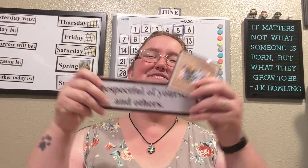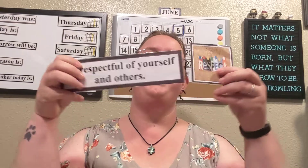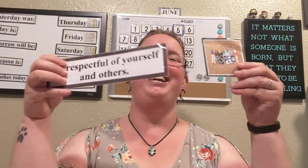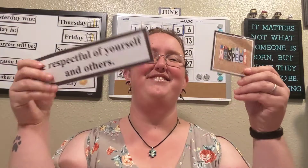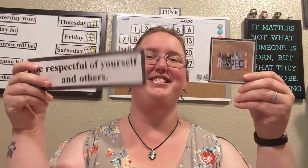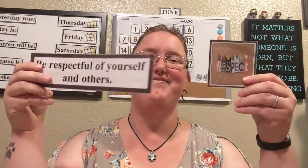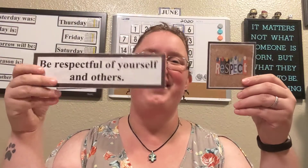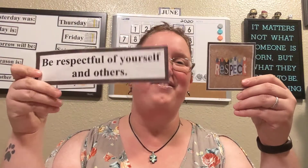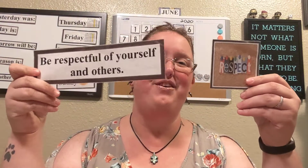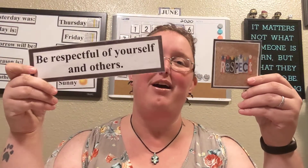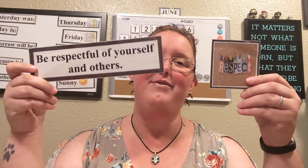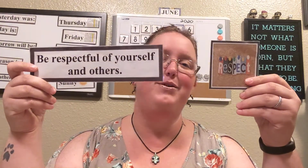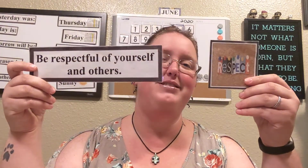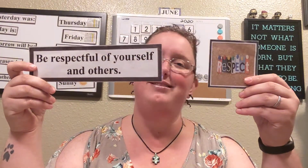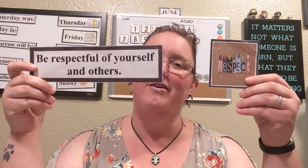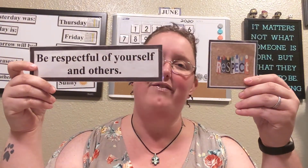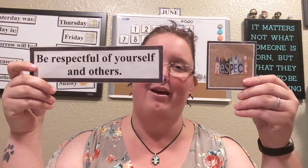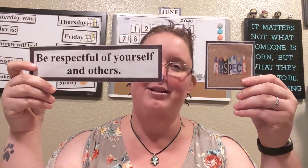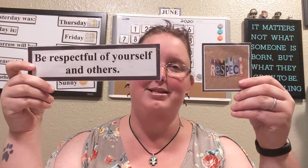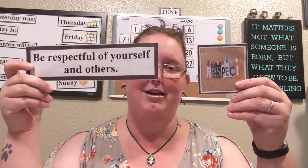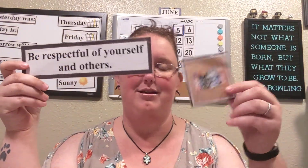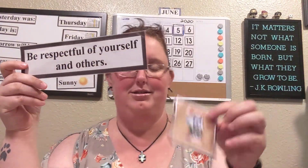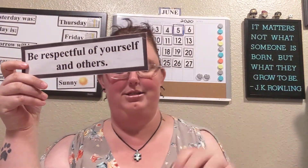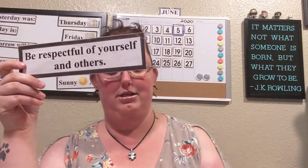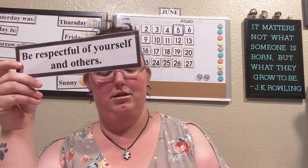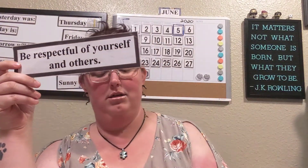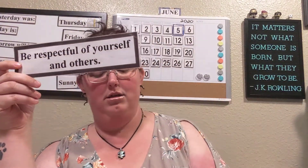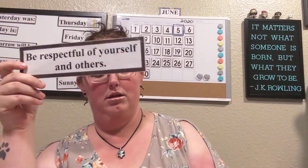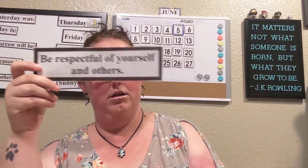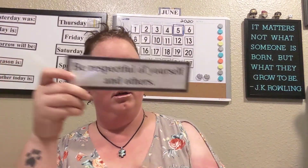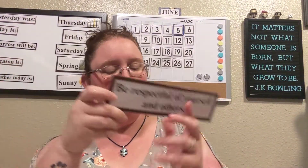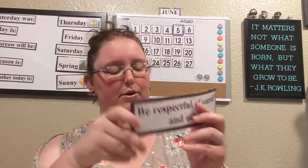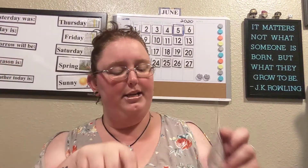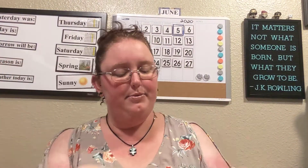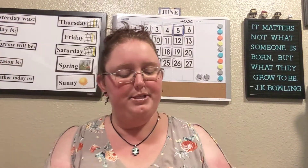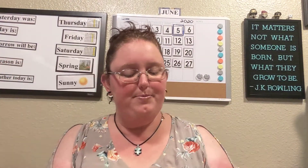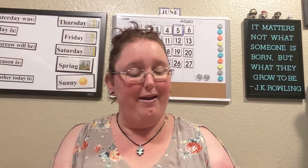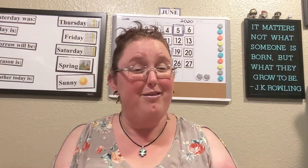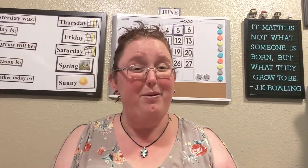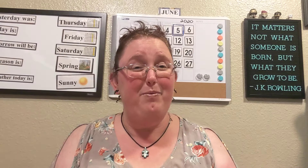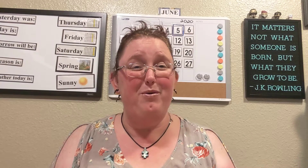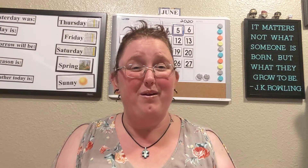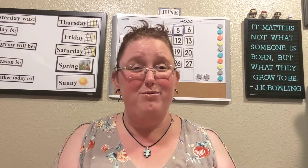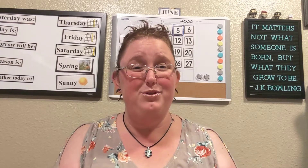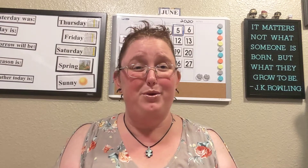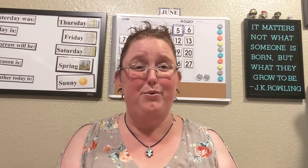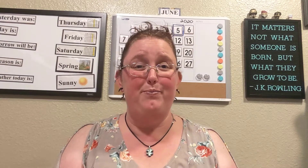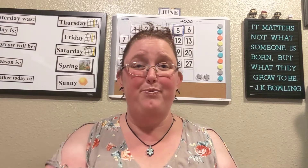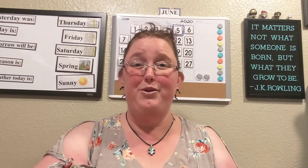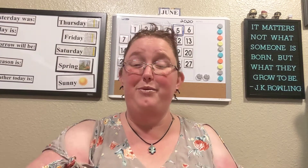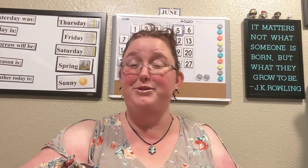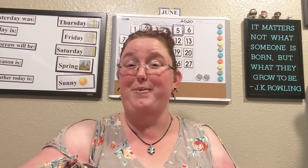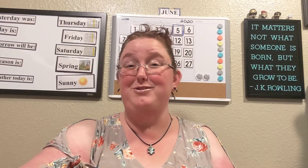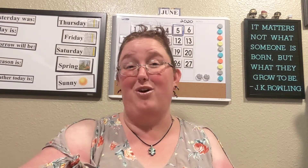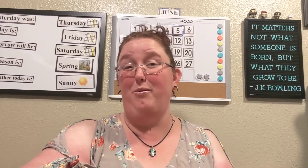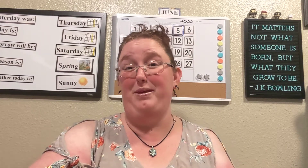Be respectful of yourself and others. You need to respect the people around you. You need to respect all